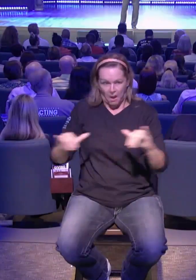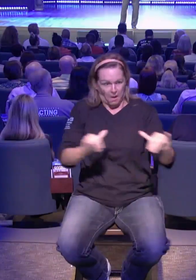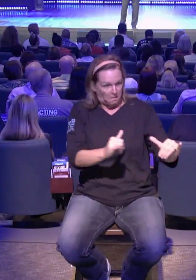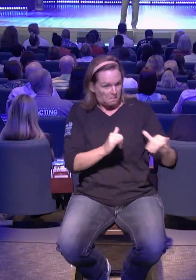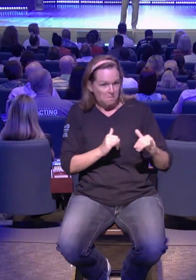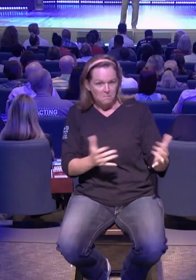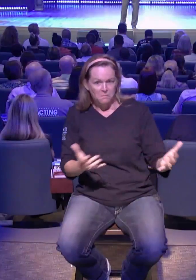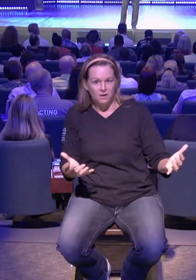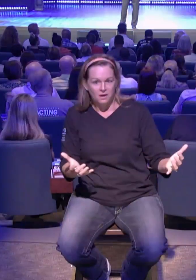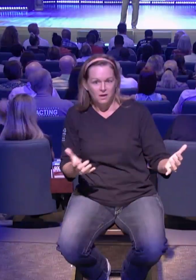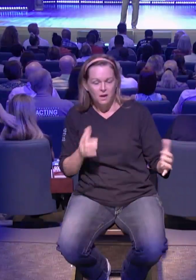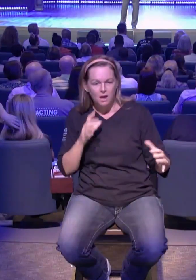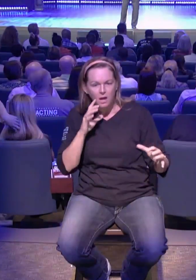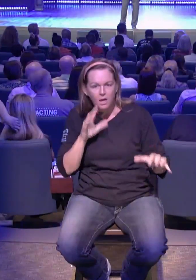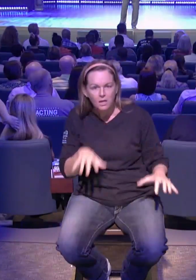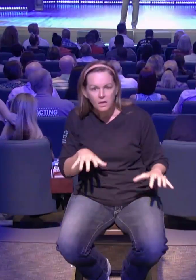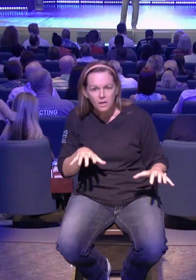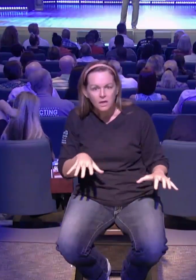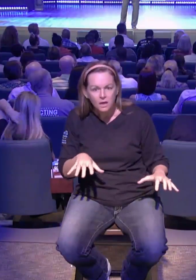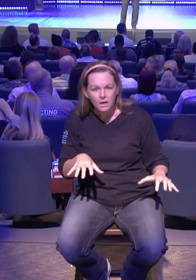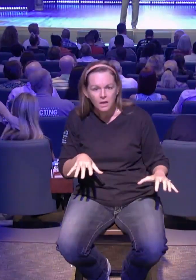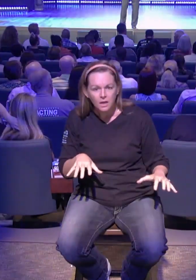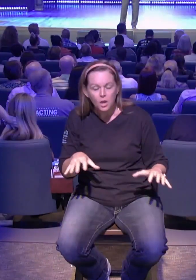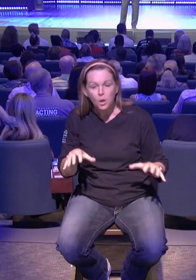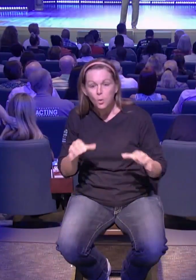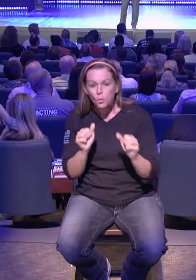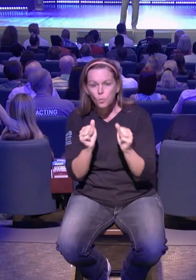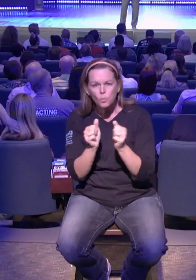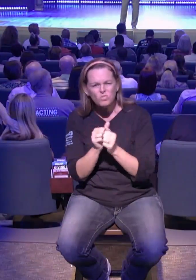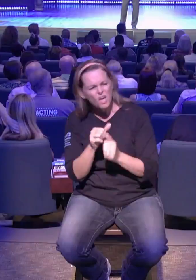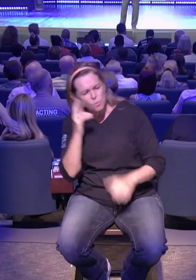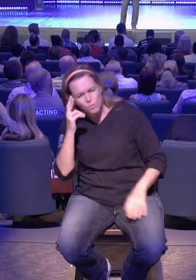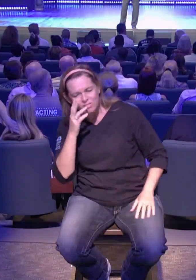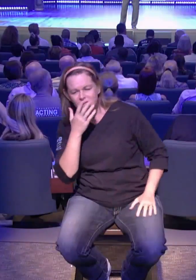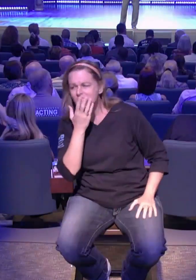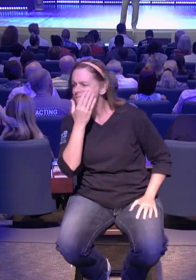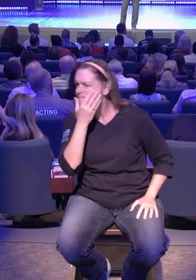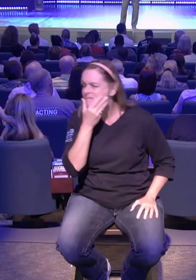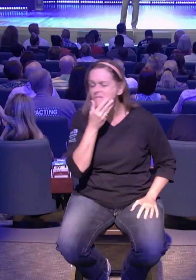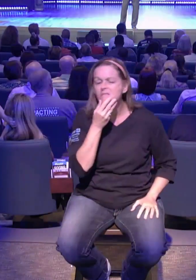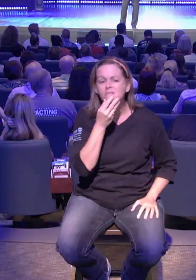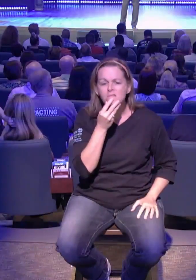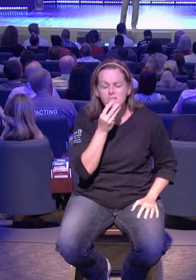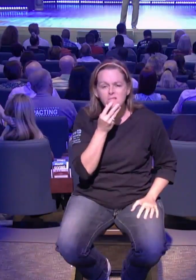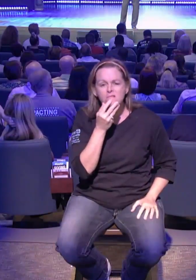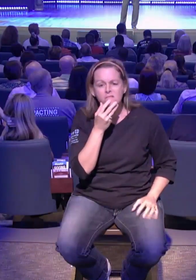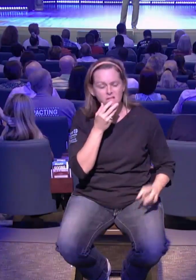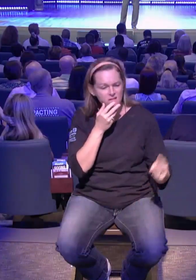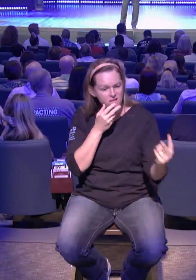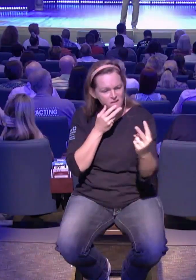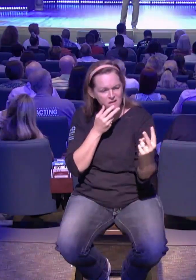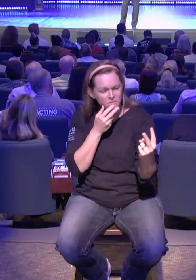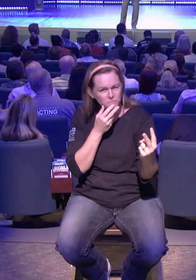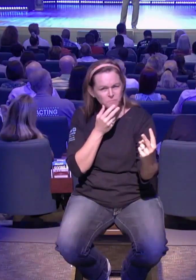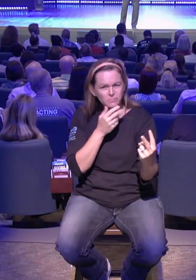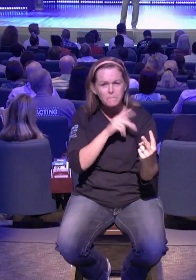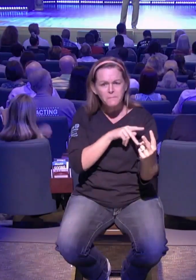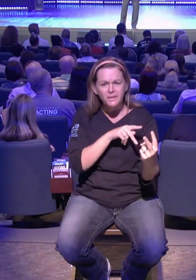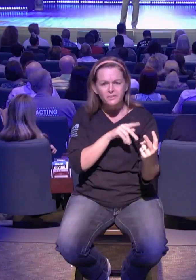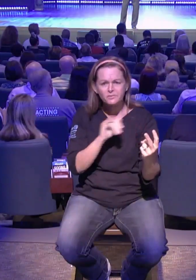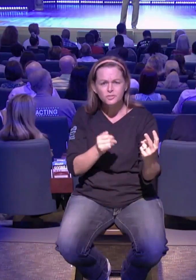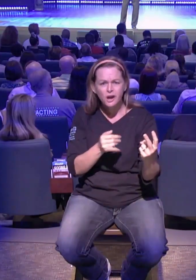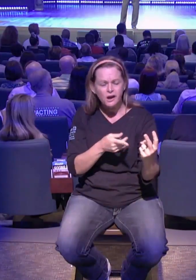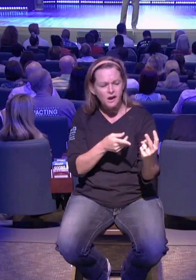part. And these religious leaders took note that these men had